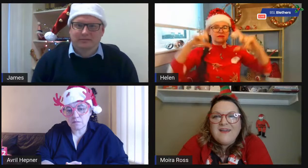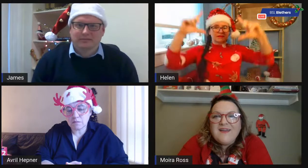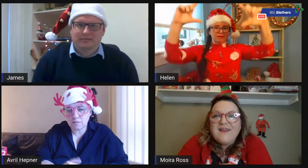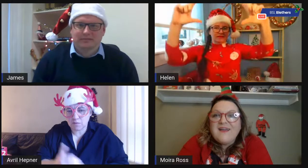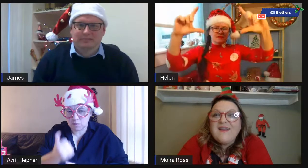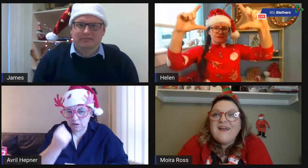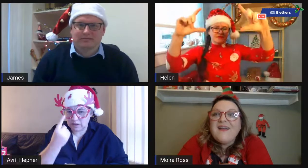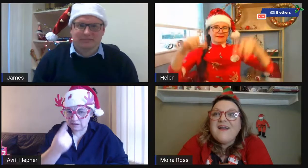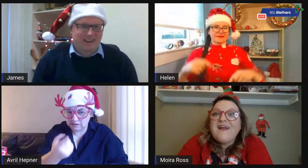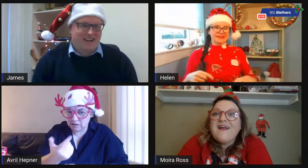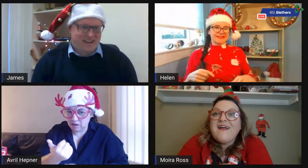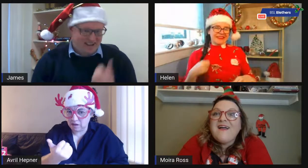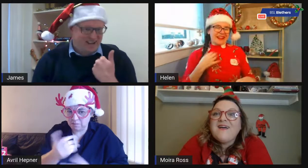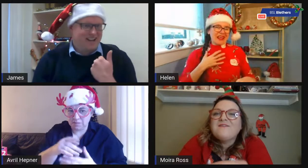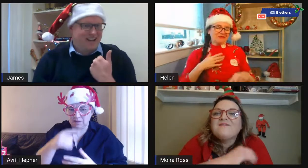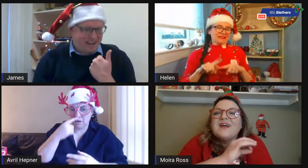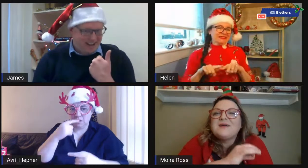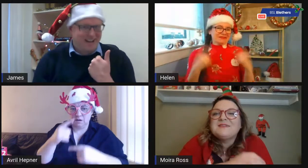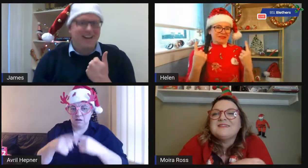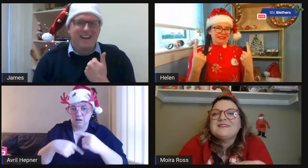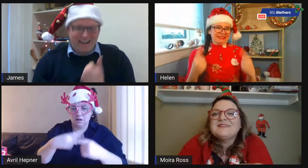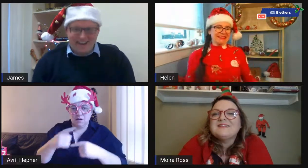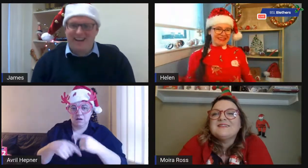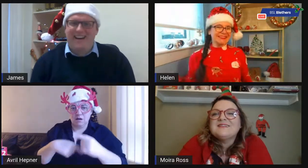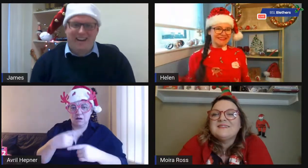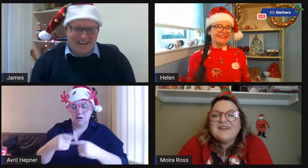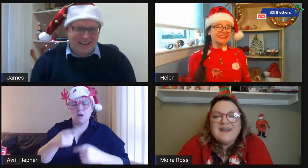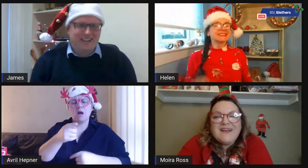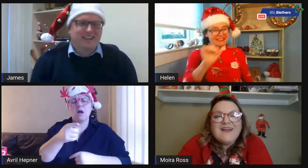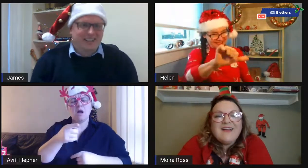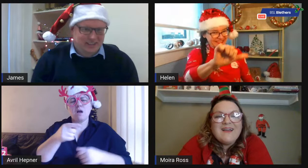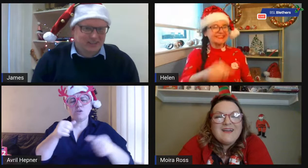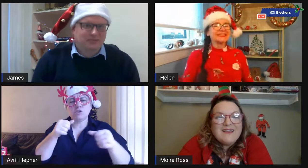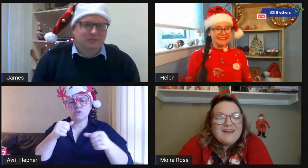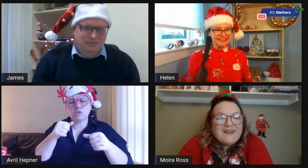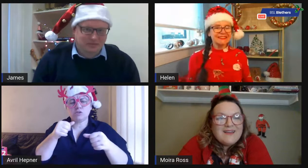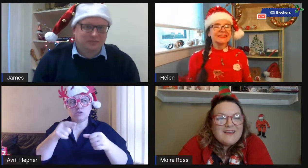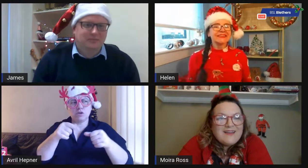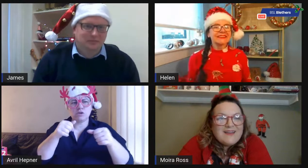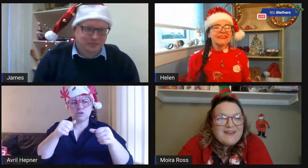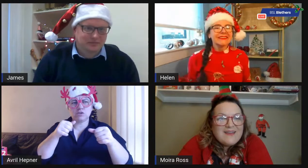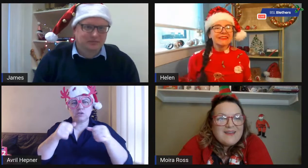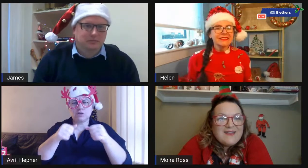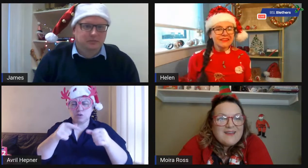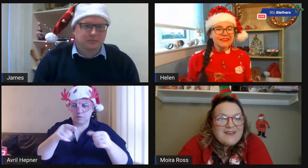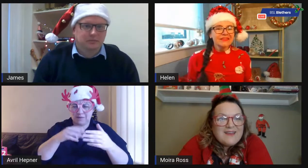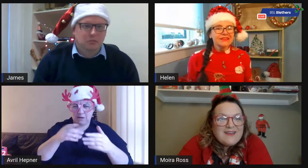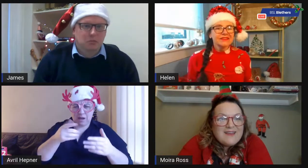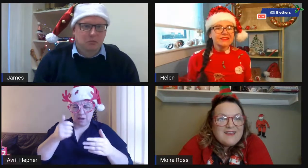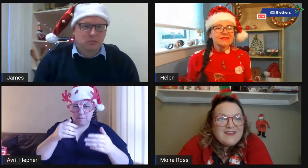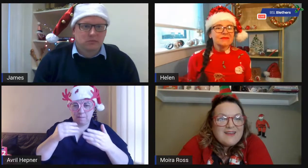somewhere else. And I just love it. It just That's a says terrific it's idea. And something you can use different to that, put in your door. and you can use that every year as